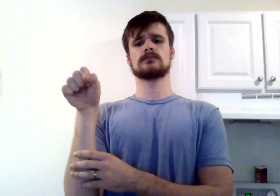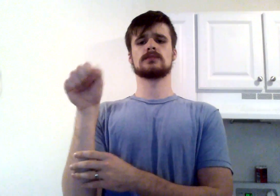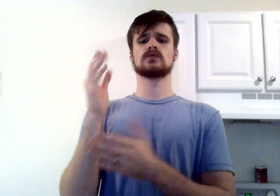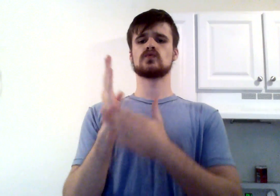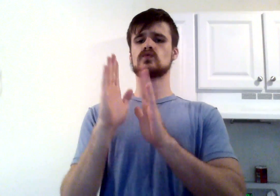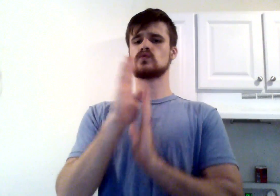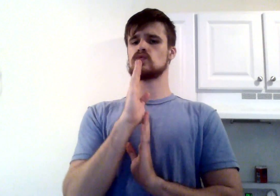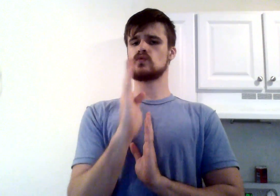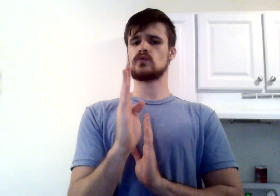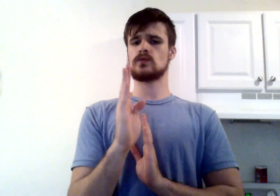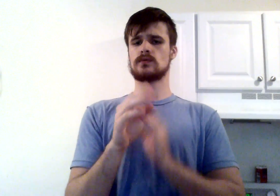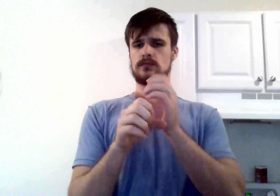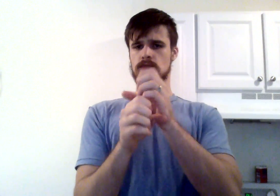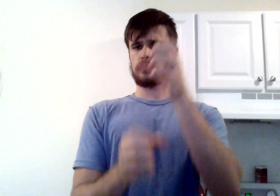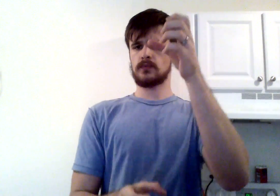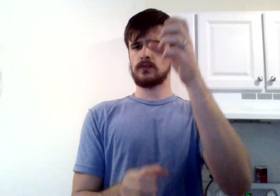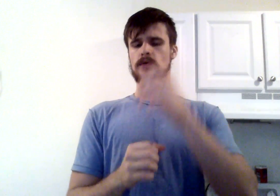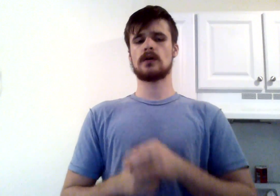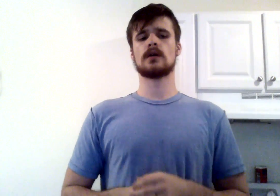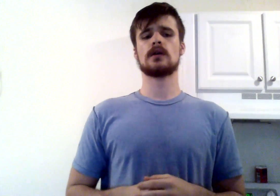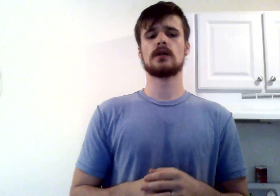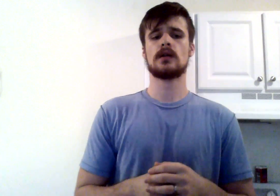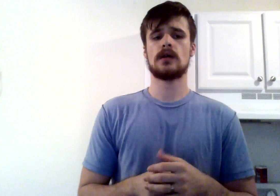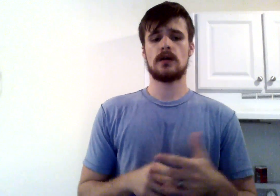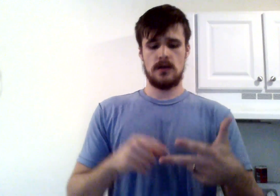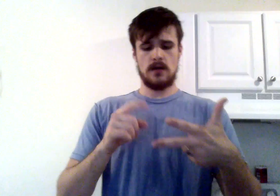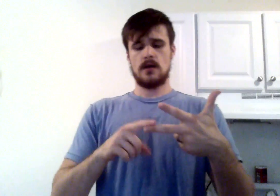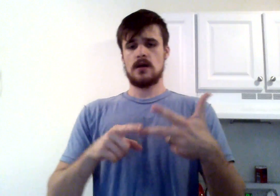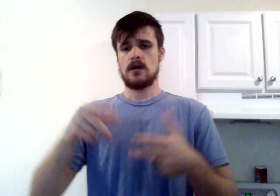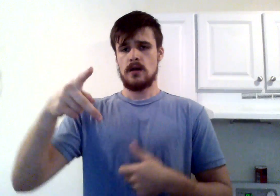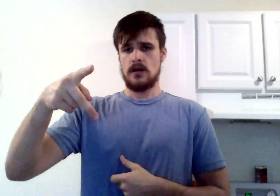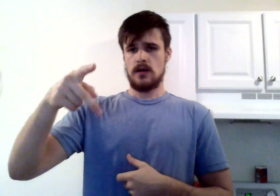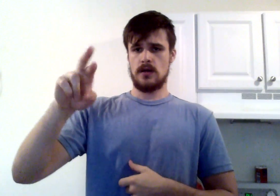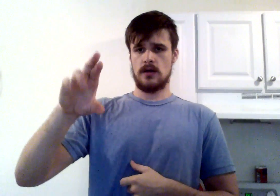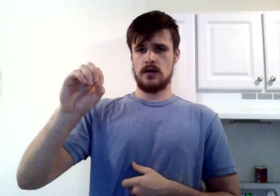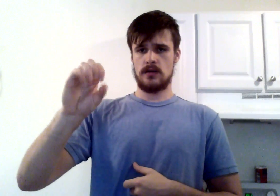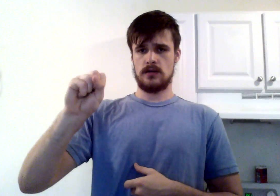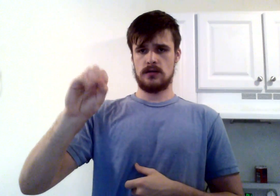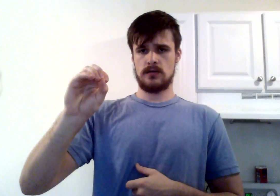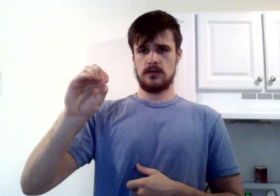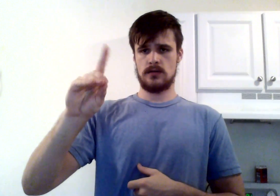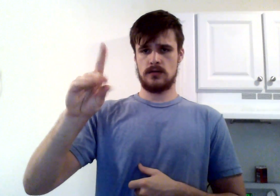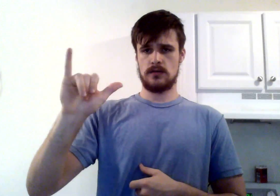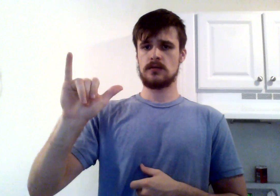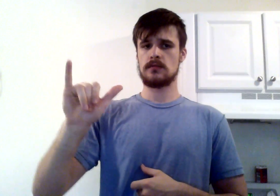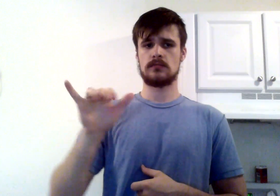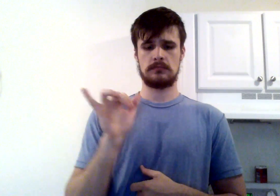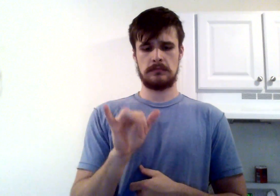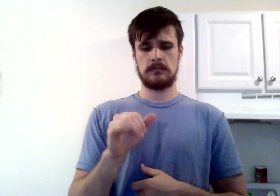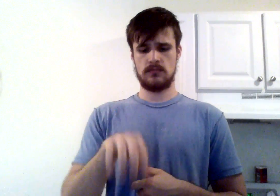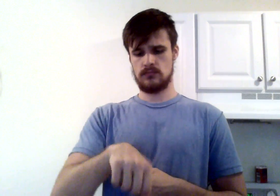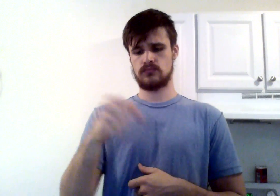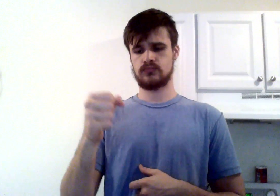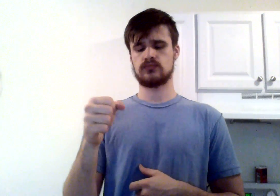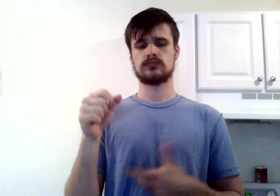Then prosody. I love prosody. This is the sing-song, the meta-language that we use in order to impart meaning. It's root one for meaning